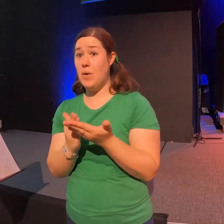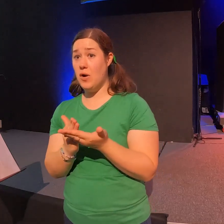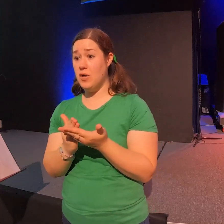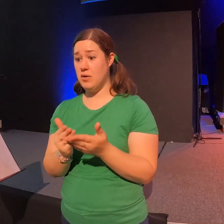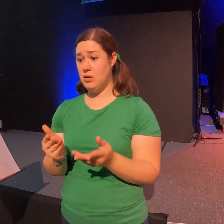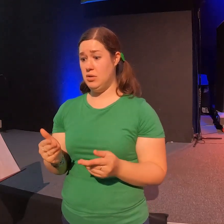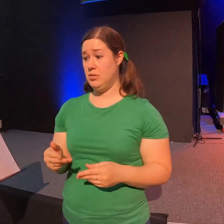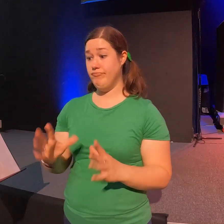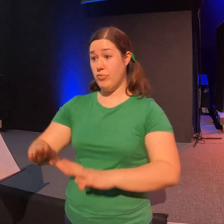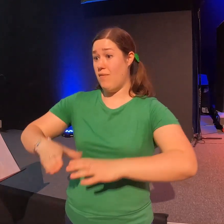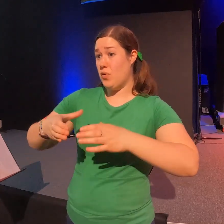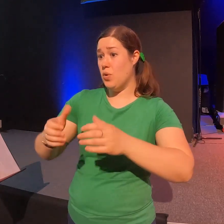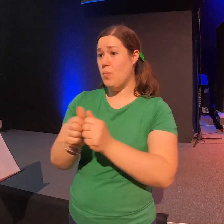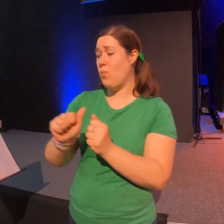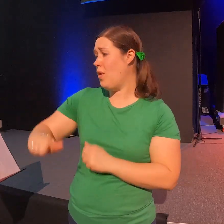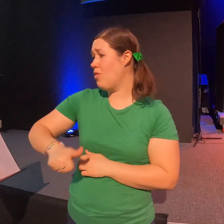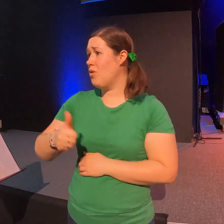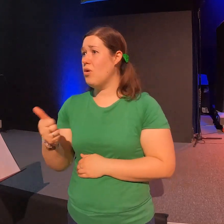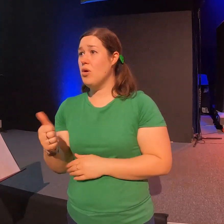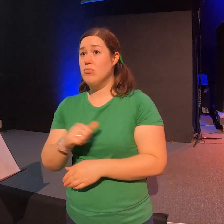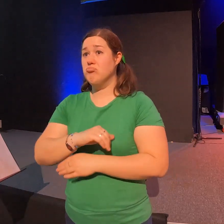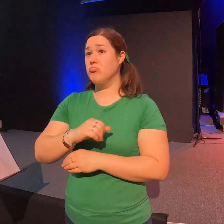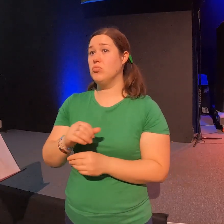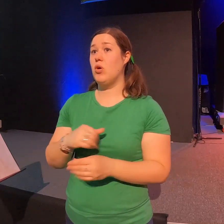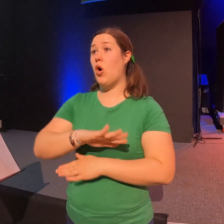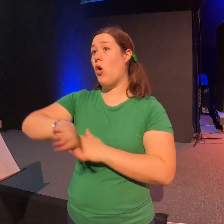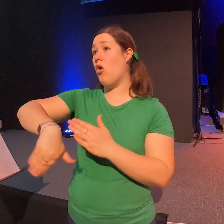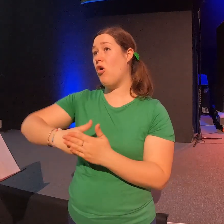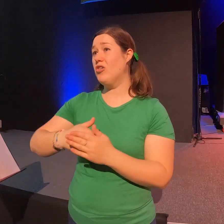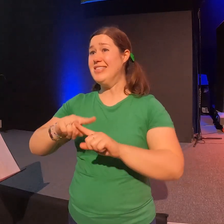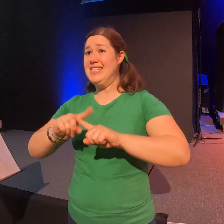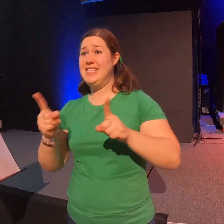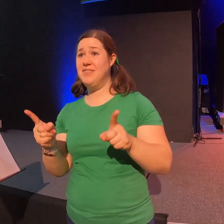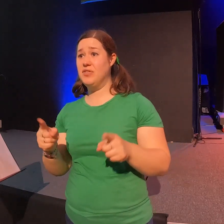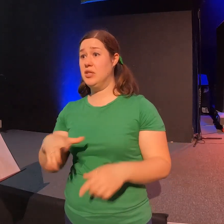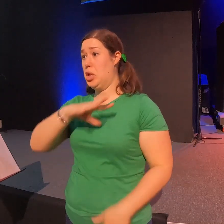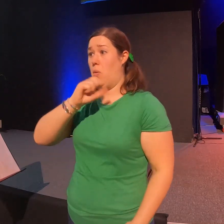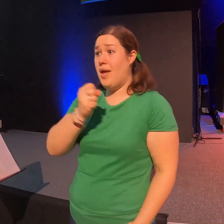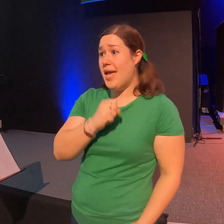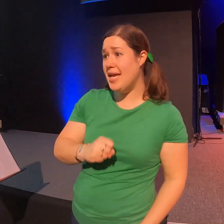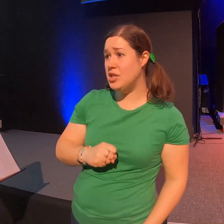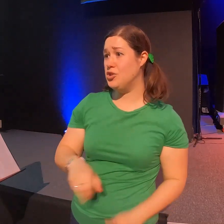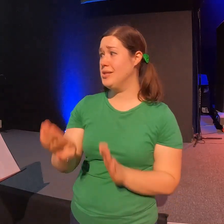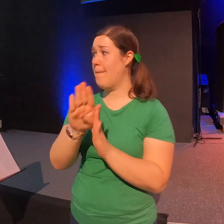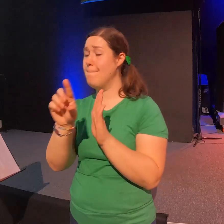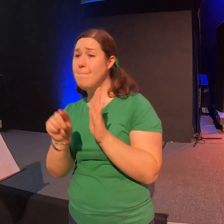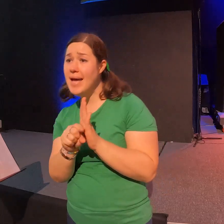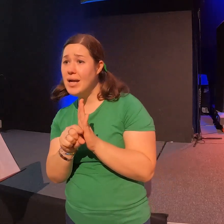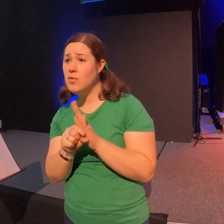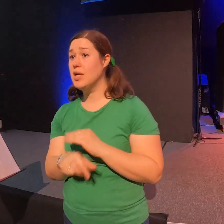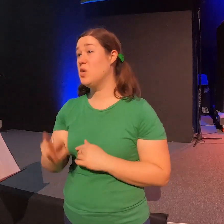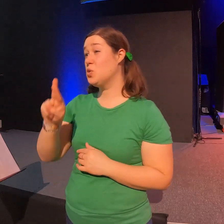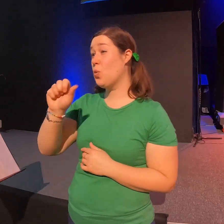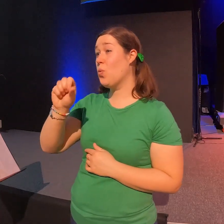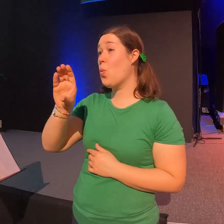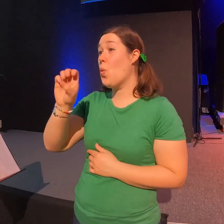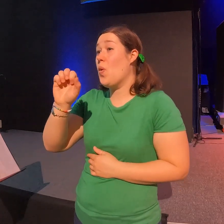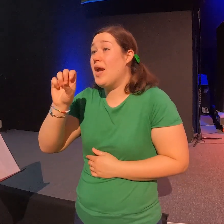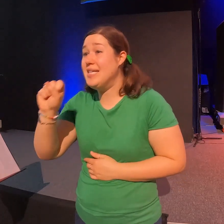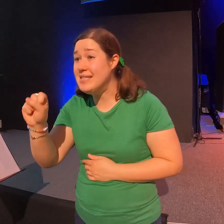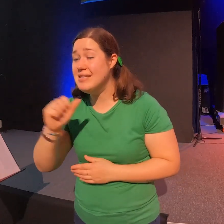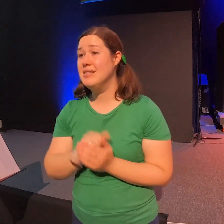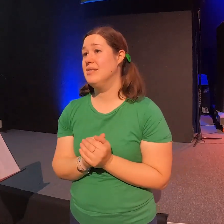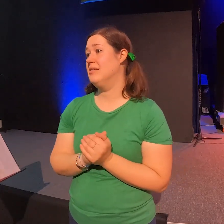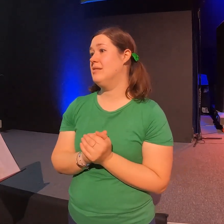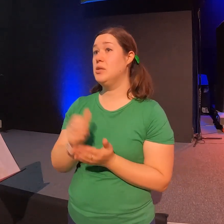ages, all different backgrounds, all different experiences? In our culture today, people like to huddle together with people who think